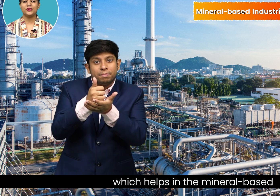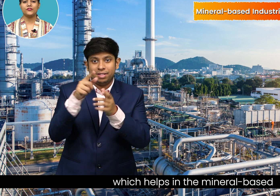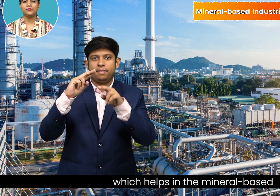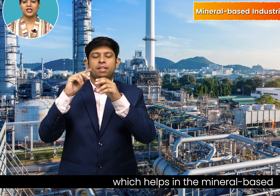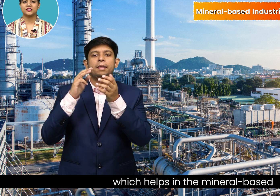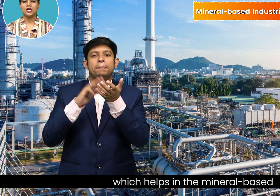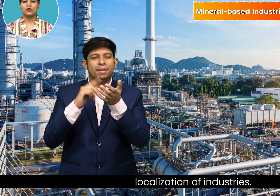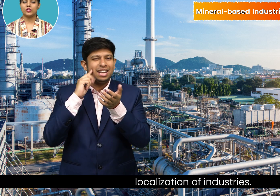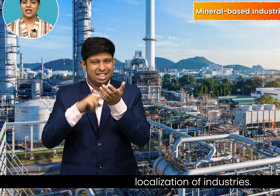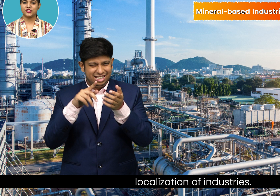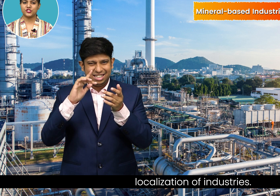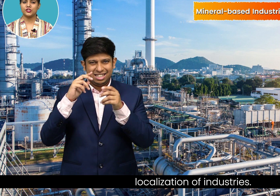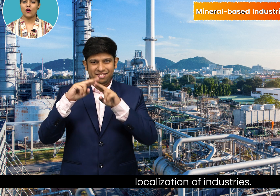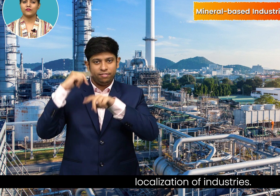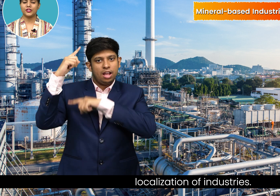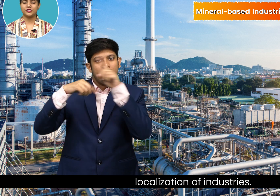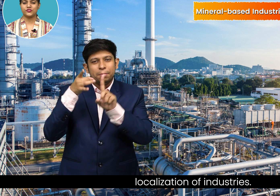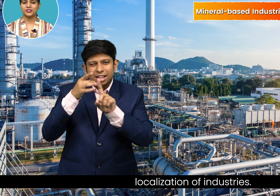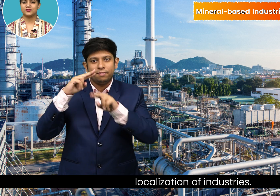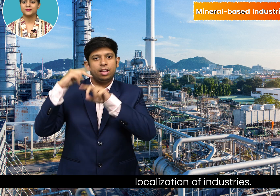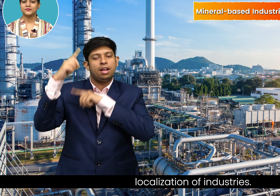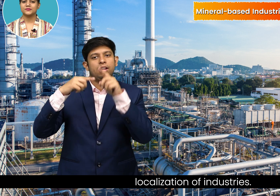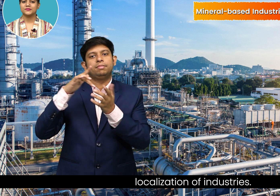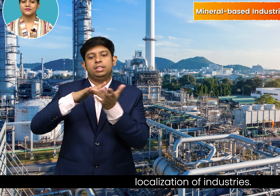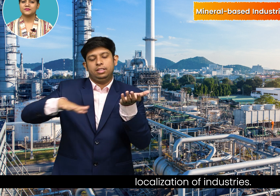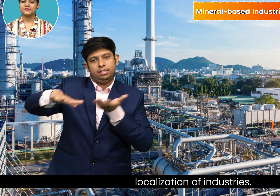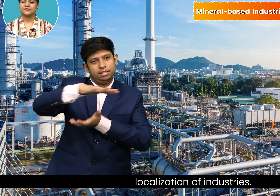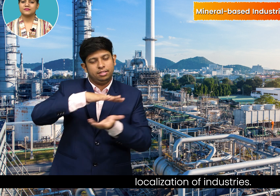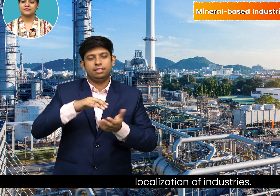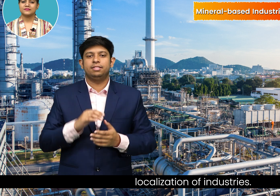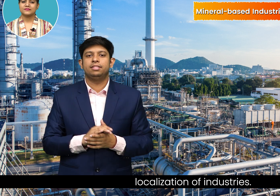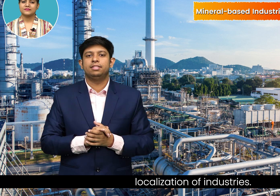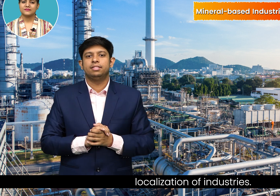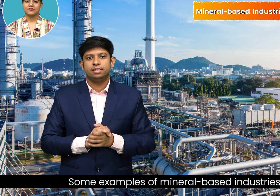in the mineral-based localization of industries.